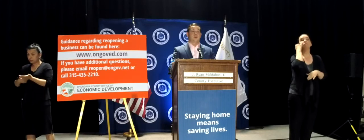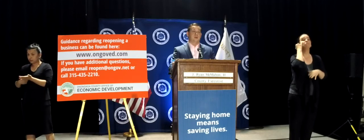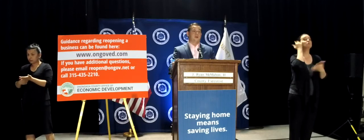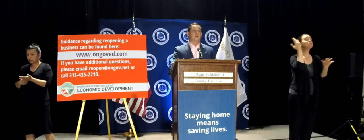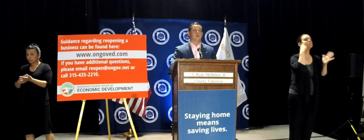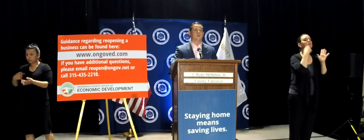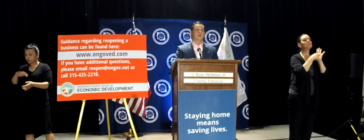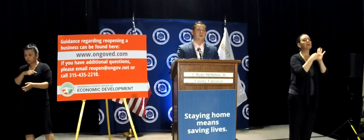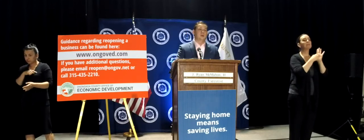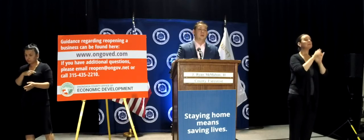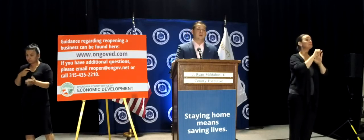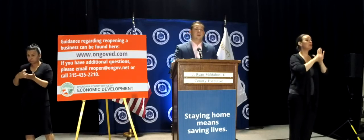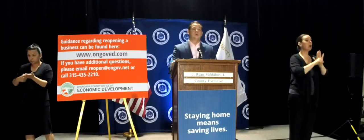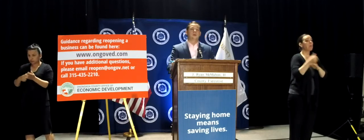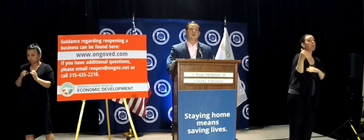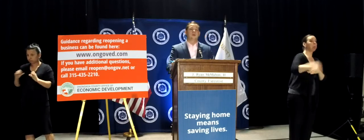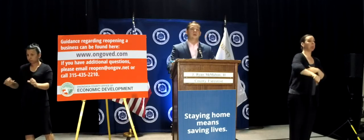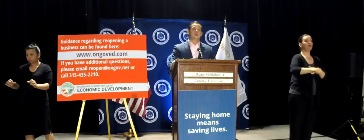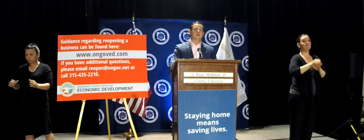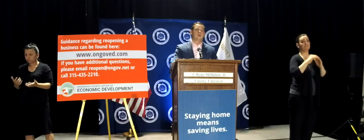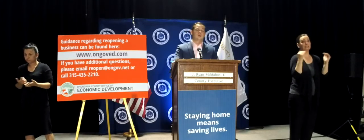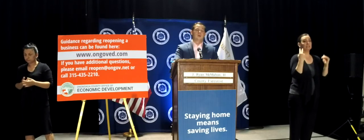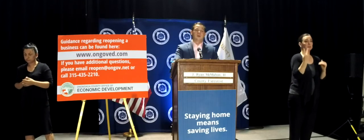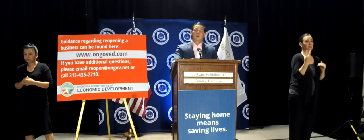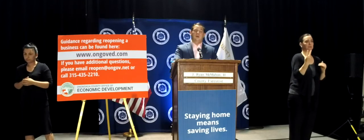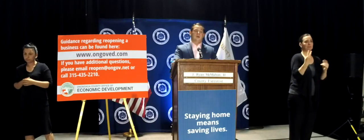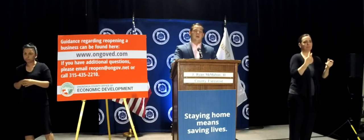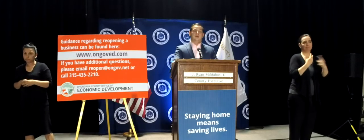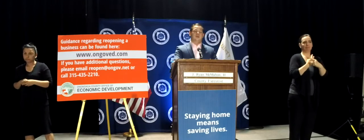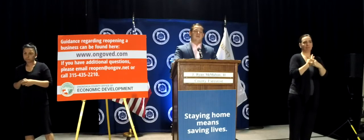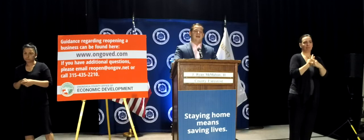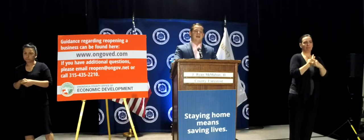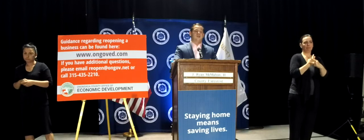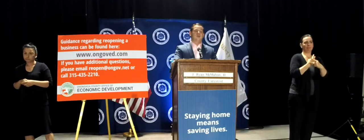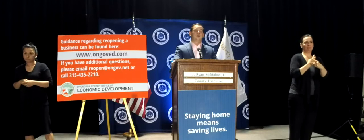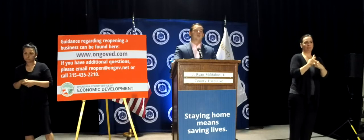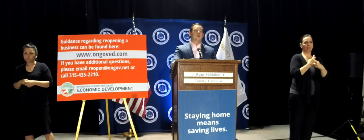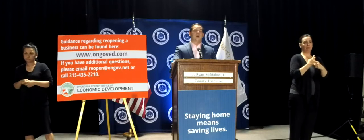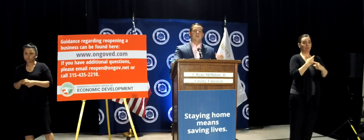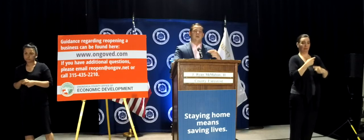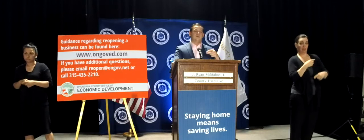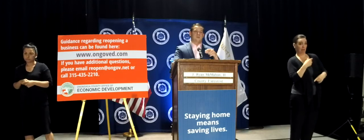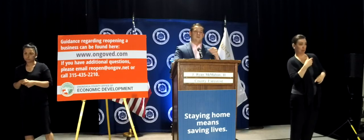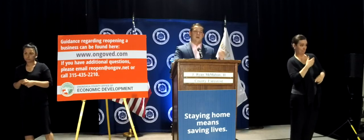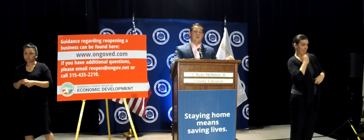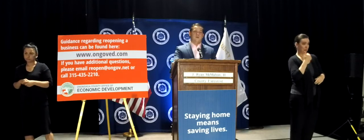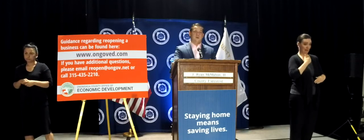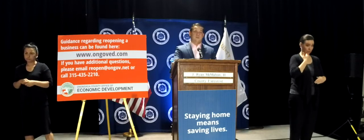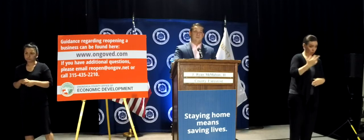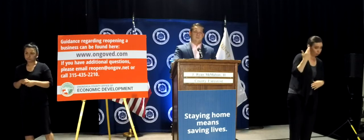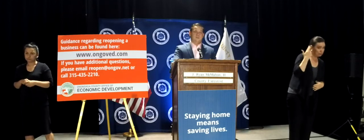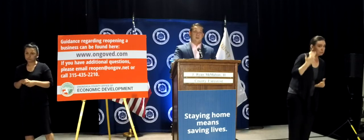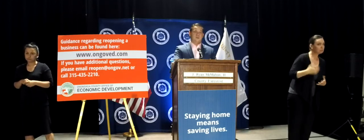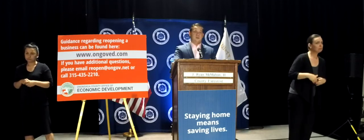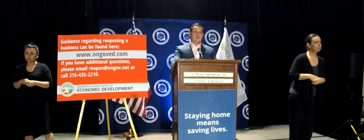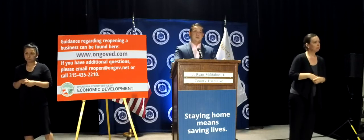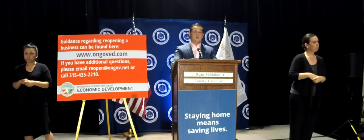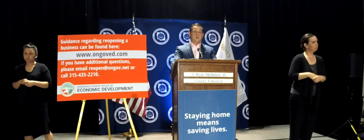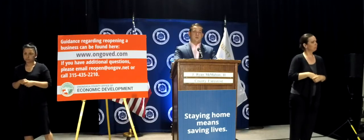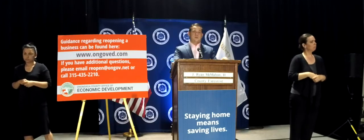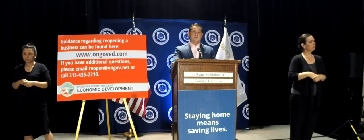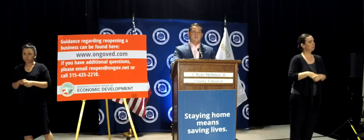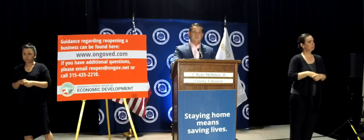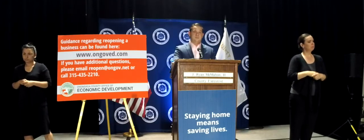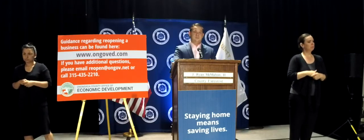do what they're going to do. But what you say does matter to some businesses, and in the absence Andrew, you lose credibility from this microphone if you say these